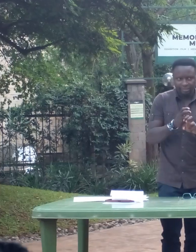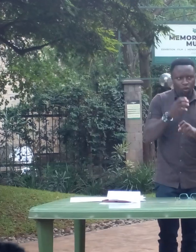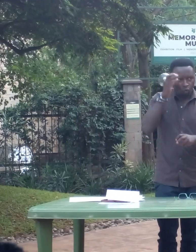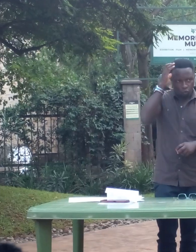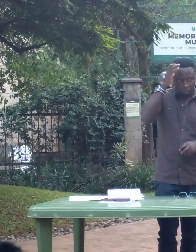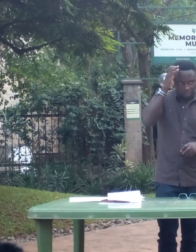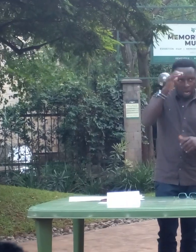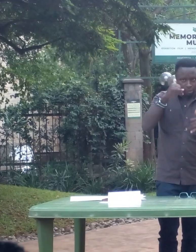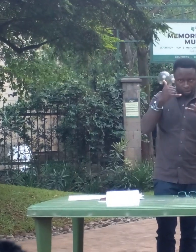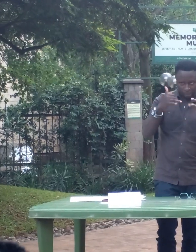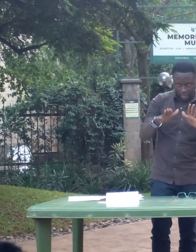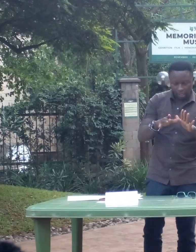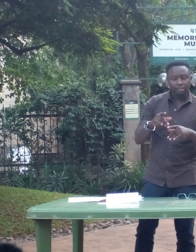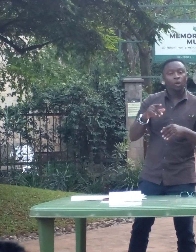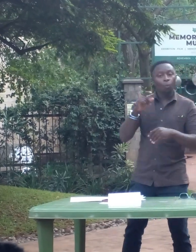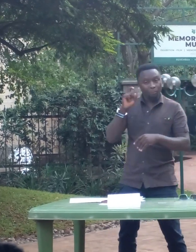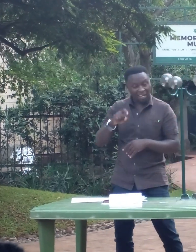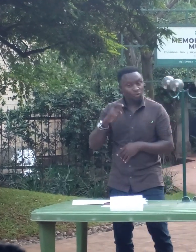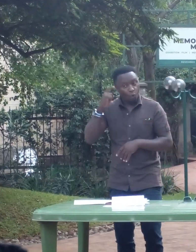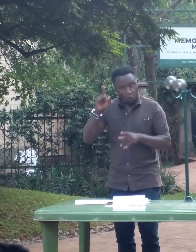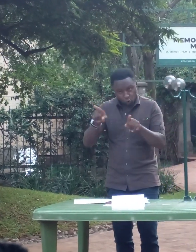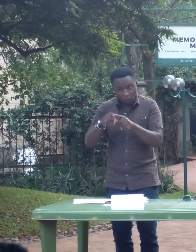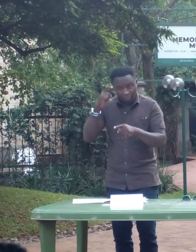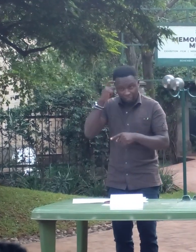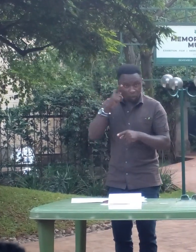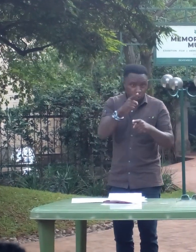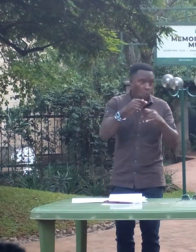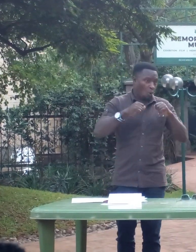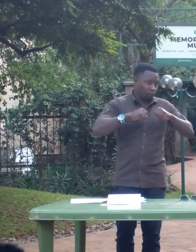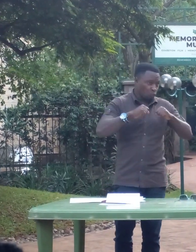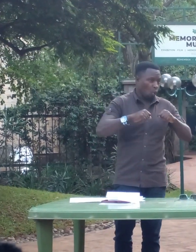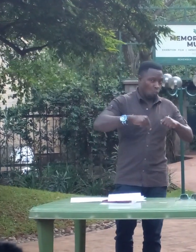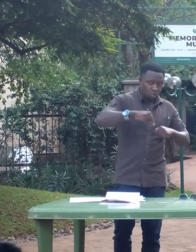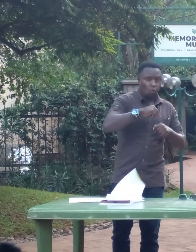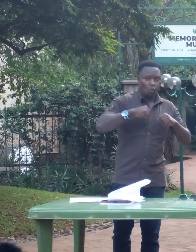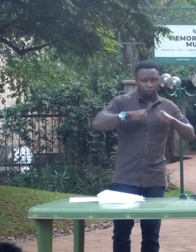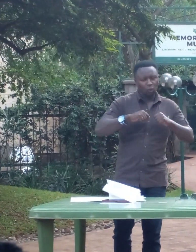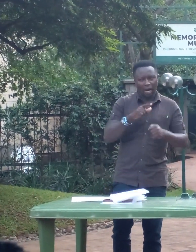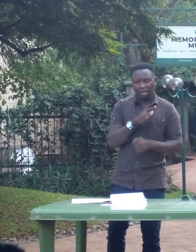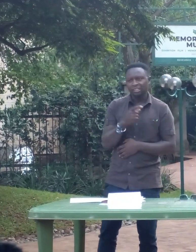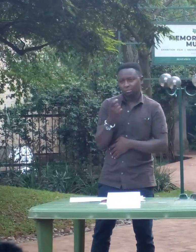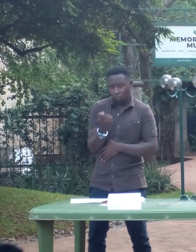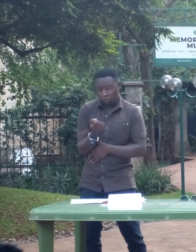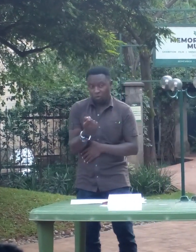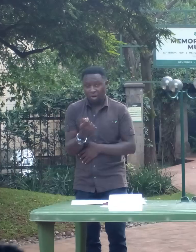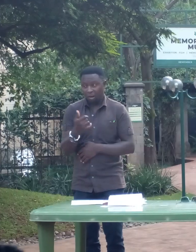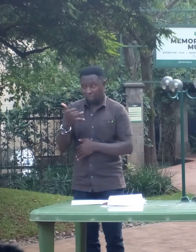enough time to rest. So consider about the players, and you must also think about you officials. You have to